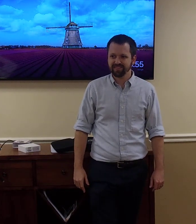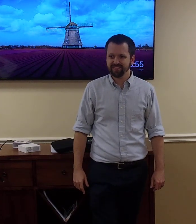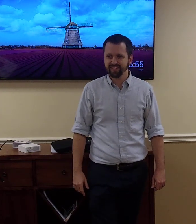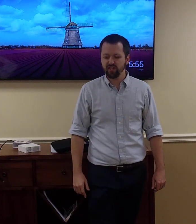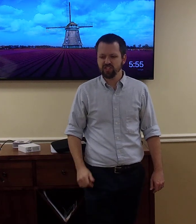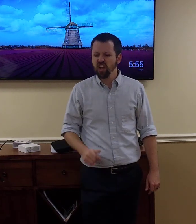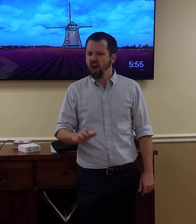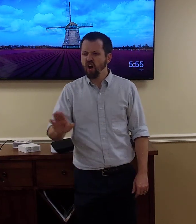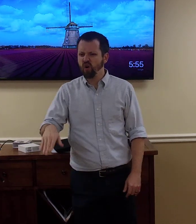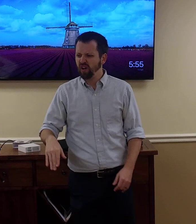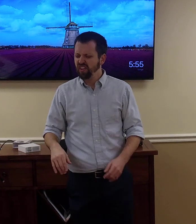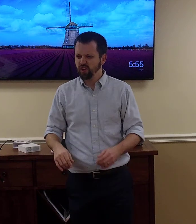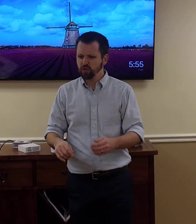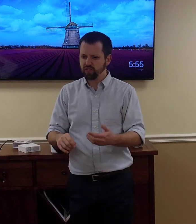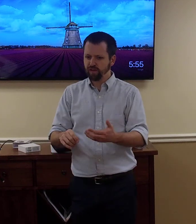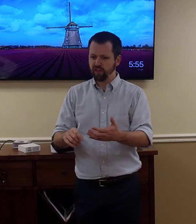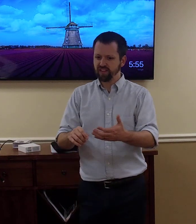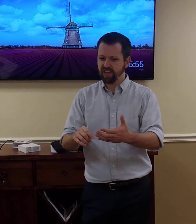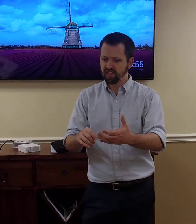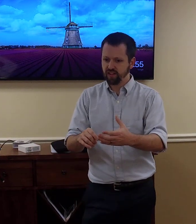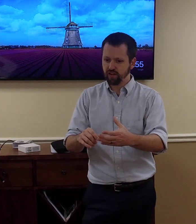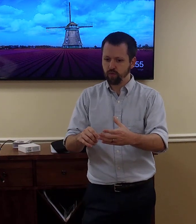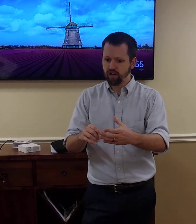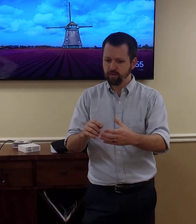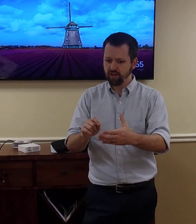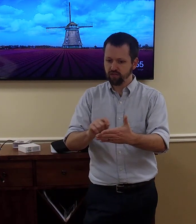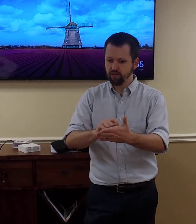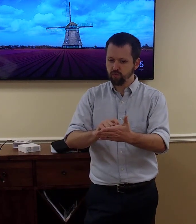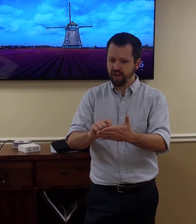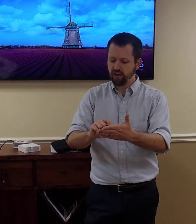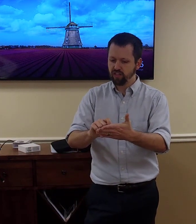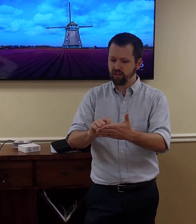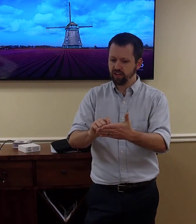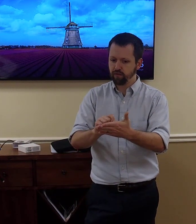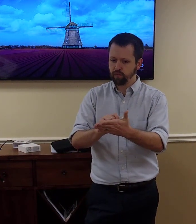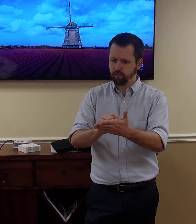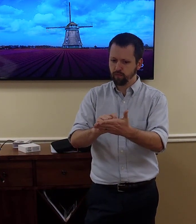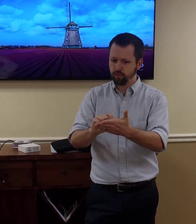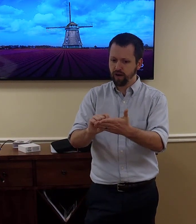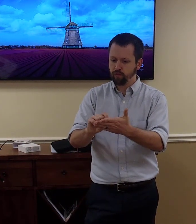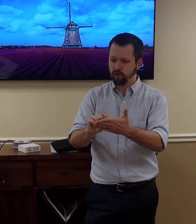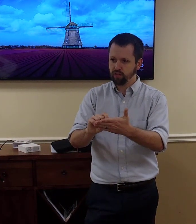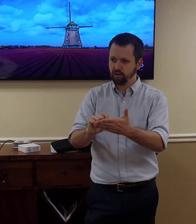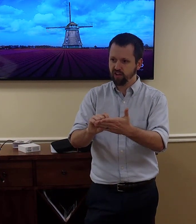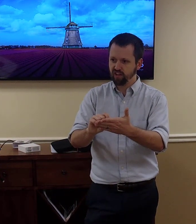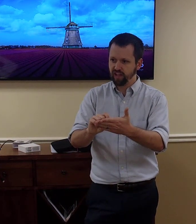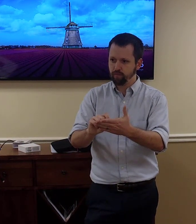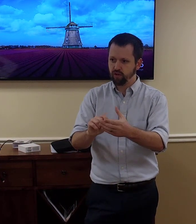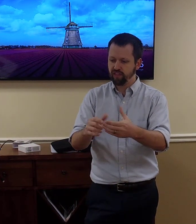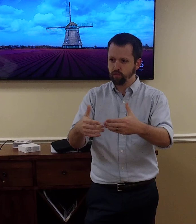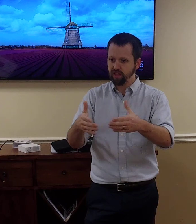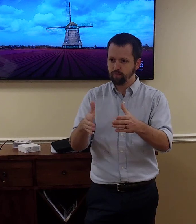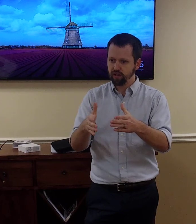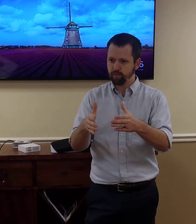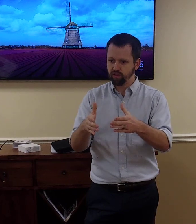insane. They'll do stuff like take the water bottles and write real little on the label, and then when they put it up to the